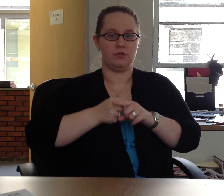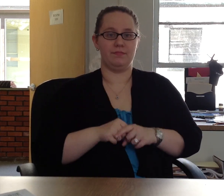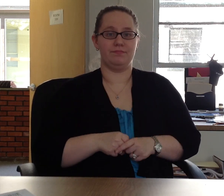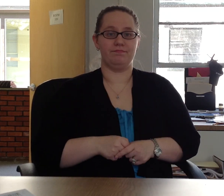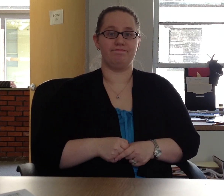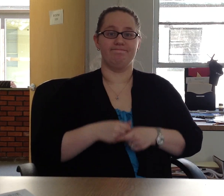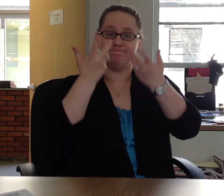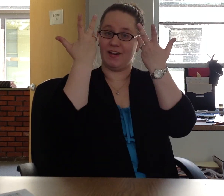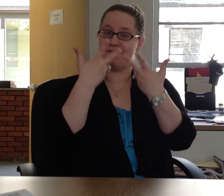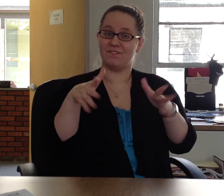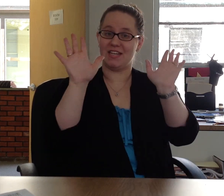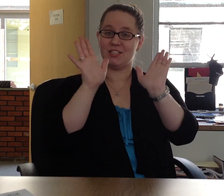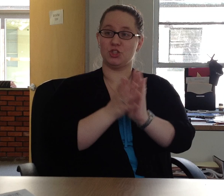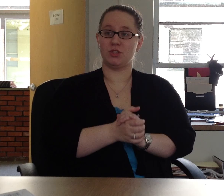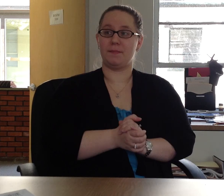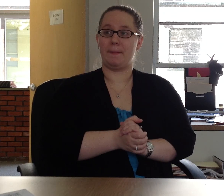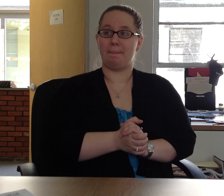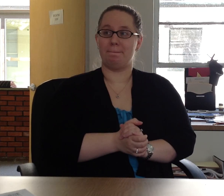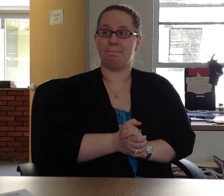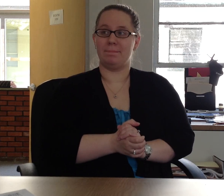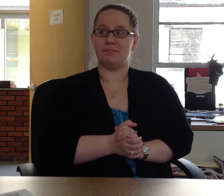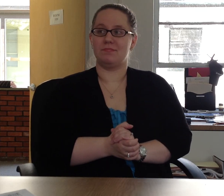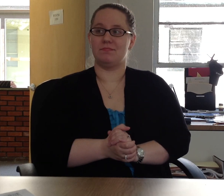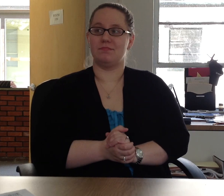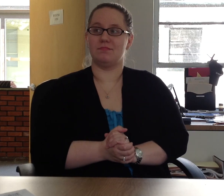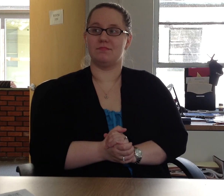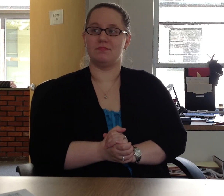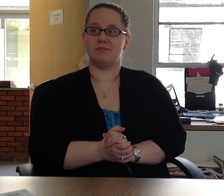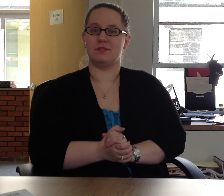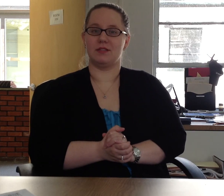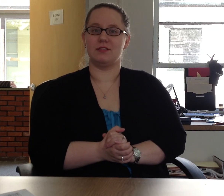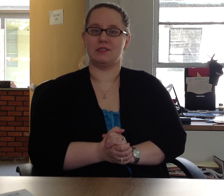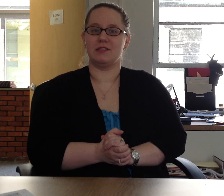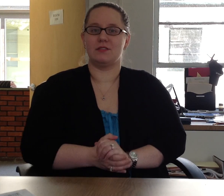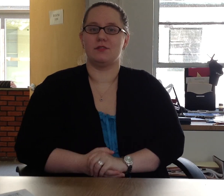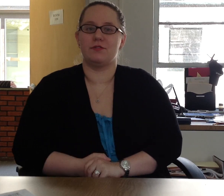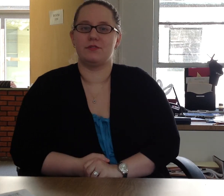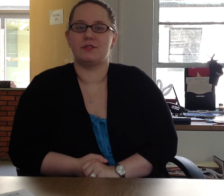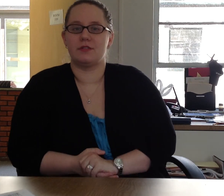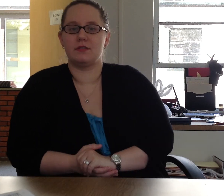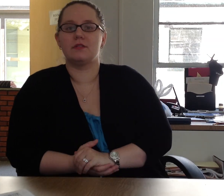I just need to turn off for a second.